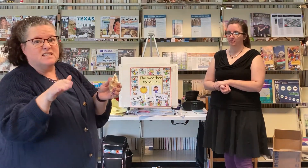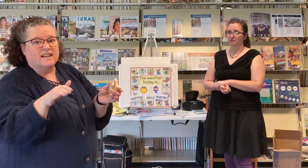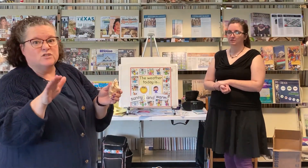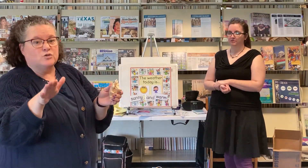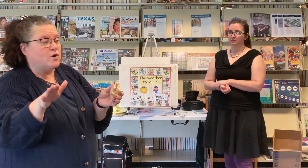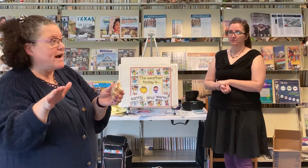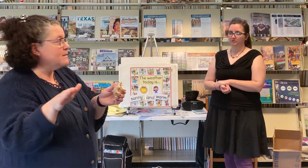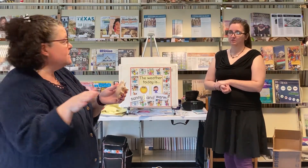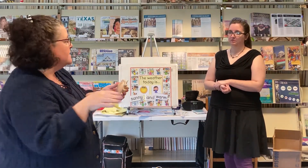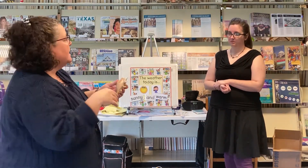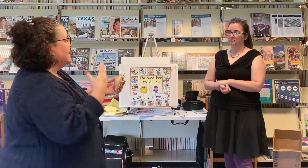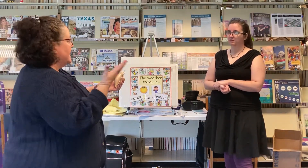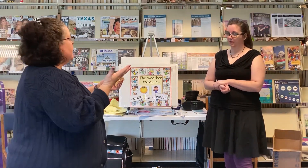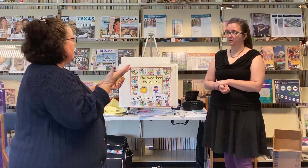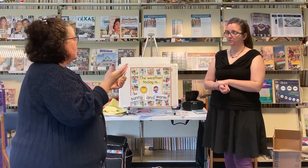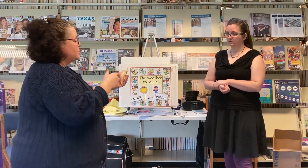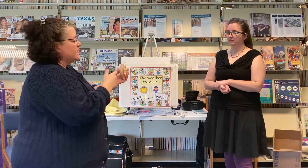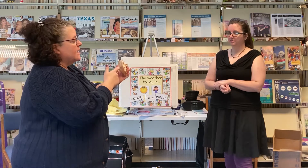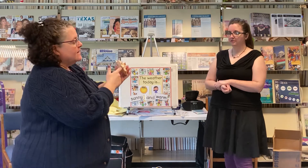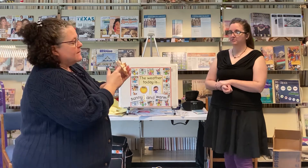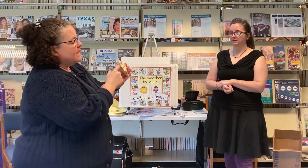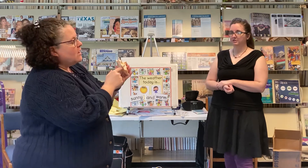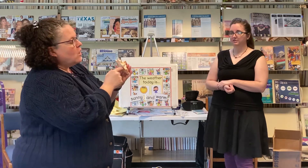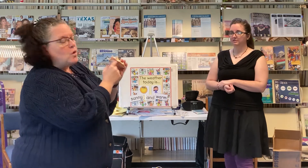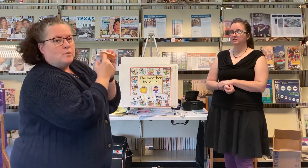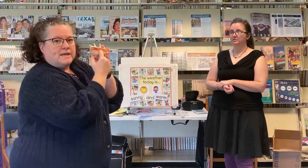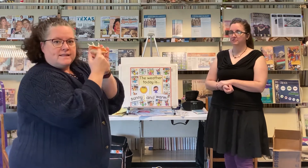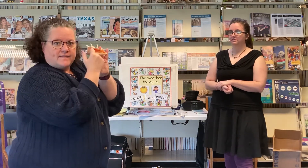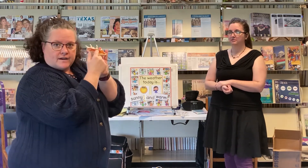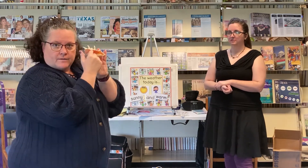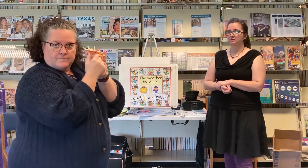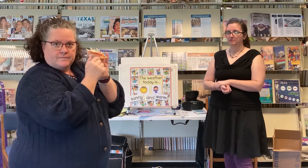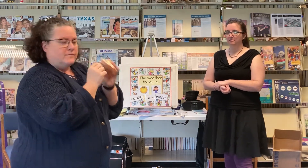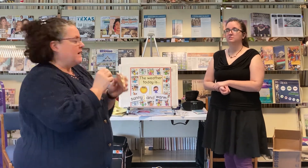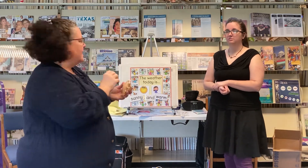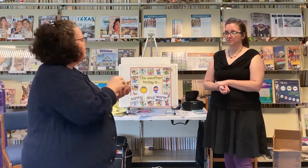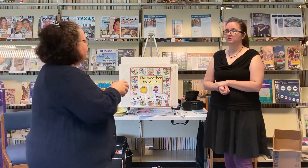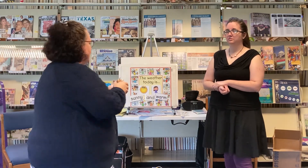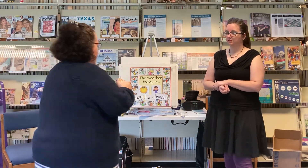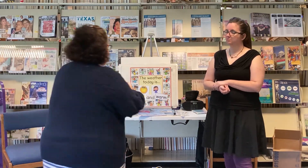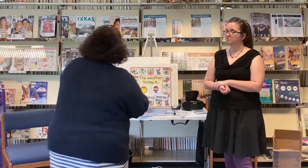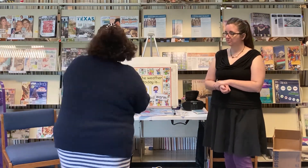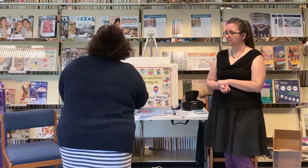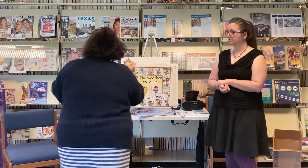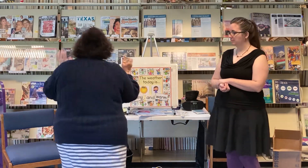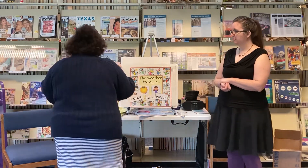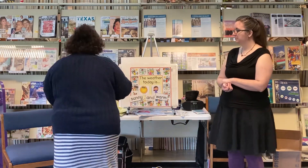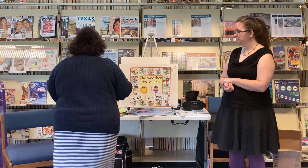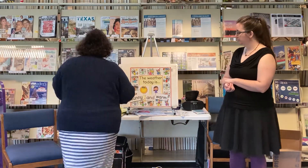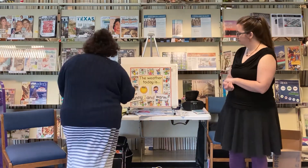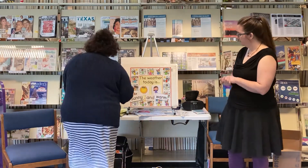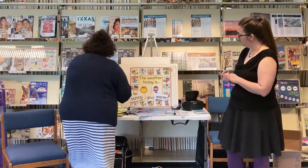snails, crabs, in they the ocean. They make special. A home in there, right? So anyway, those were some fun things I just